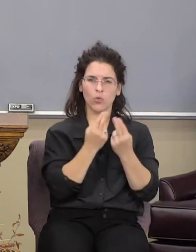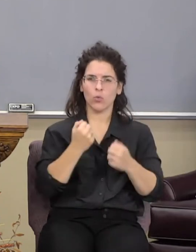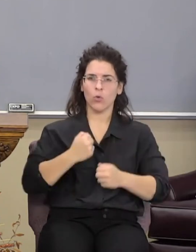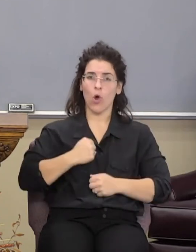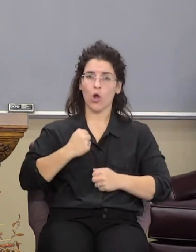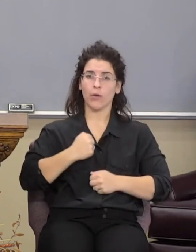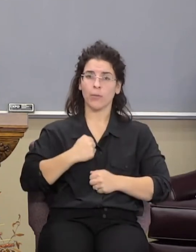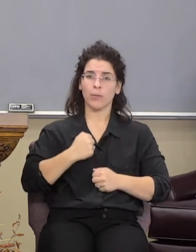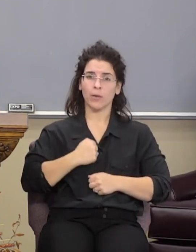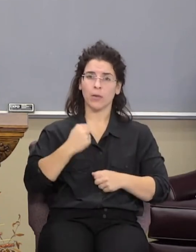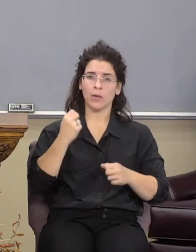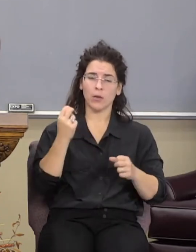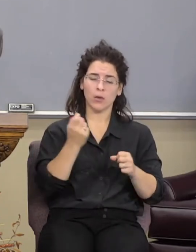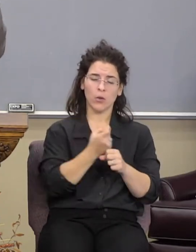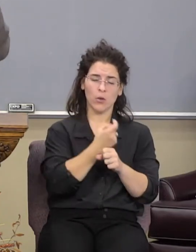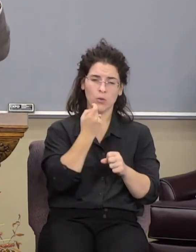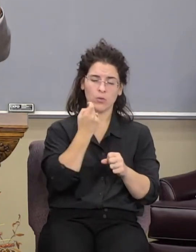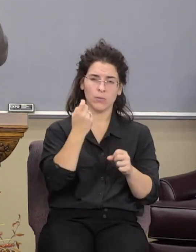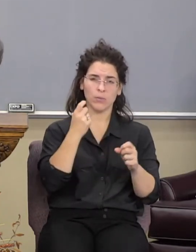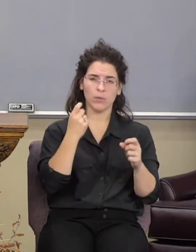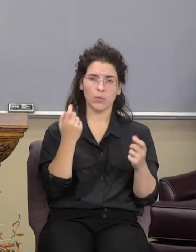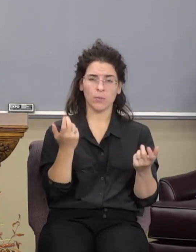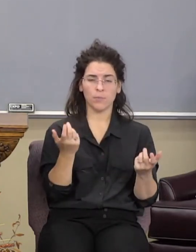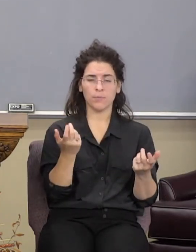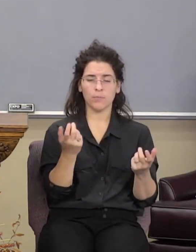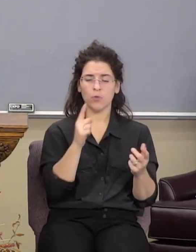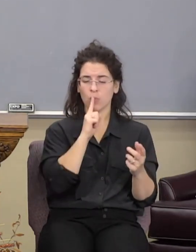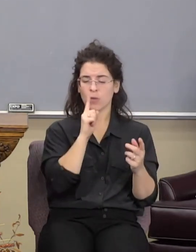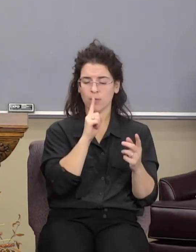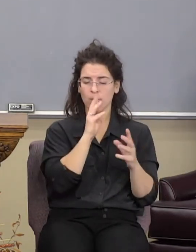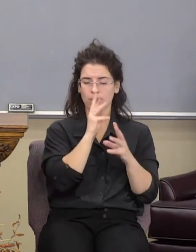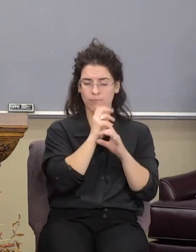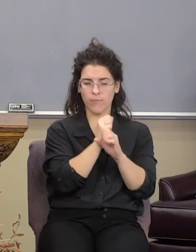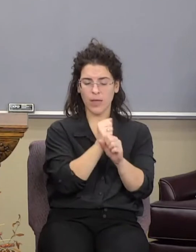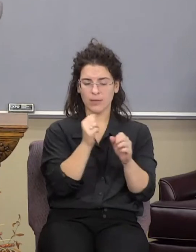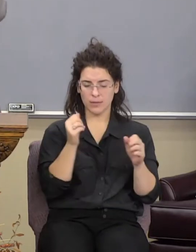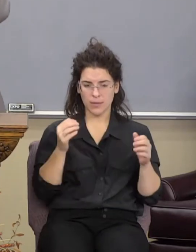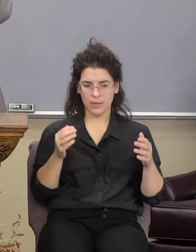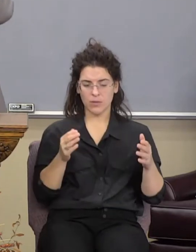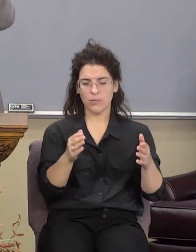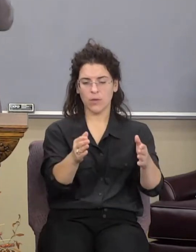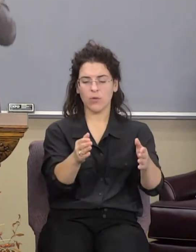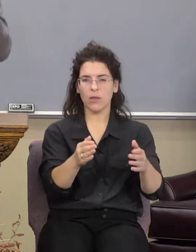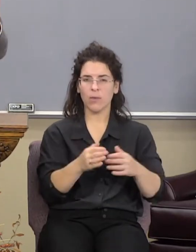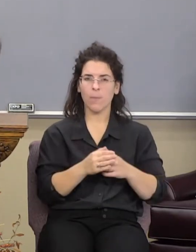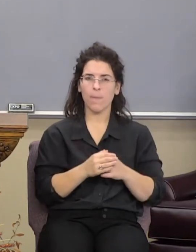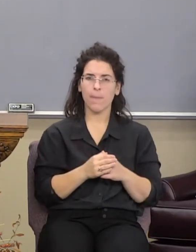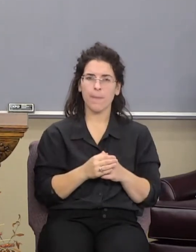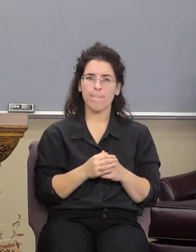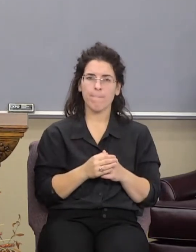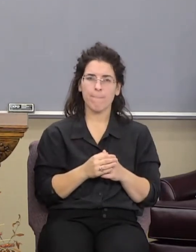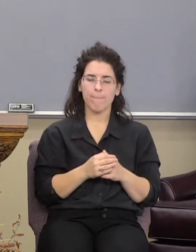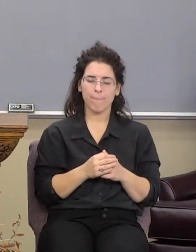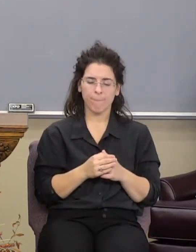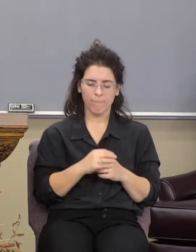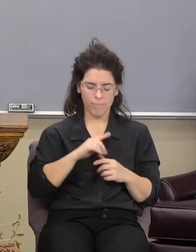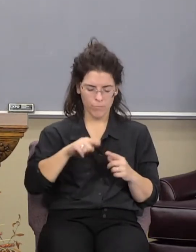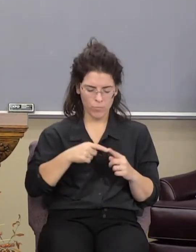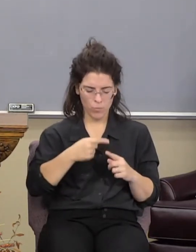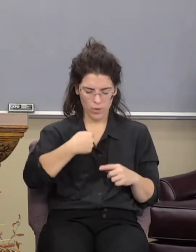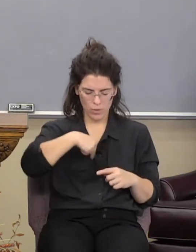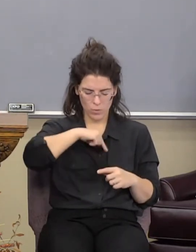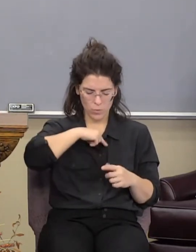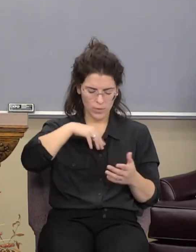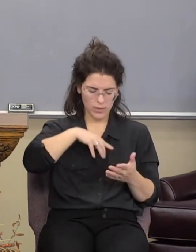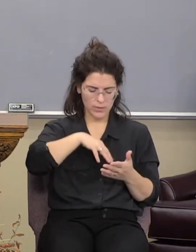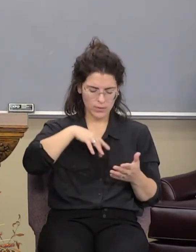ultimately won. There's a fascinating parallel here. Now, when we study who we